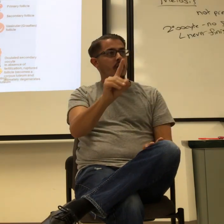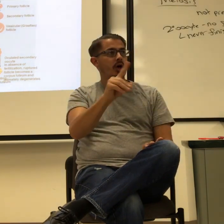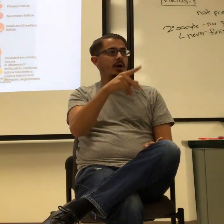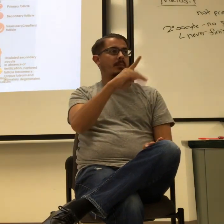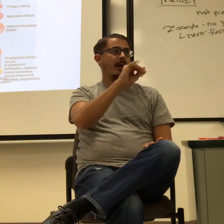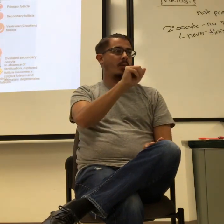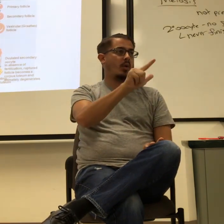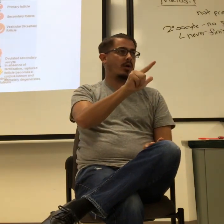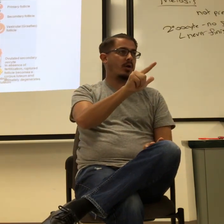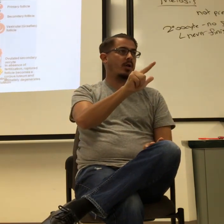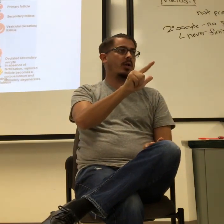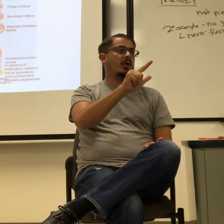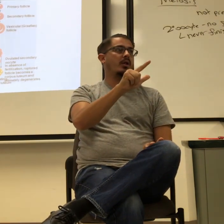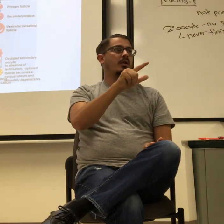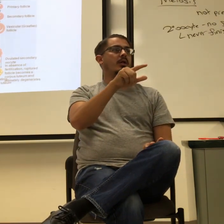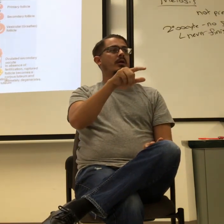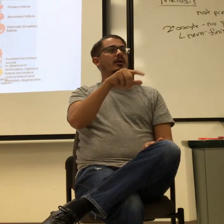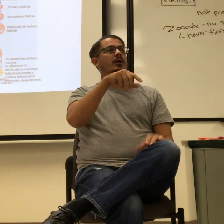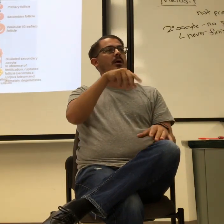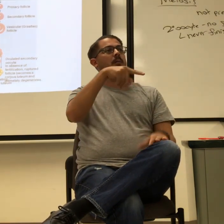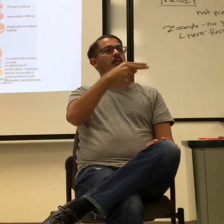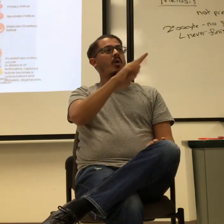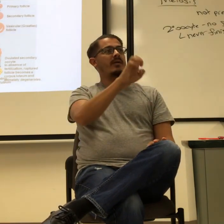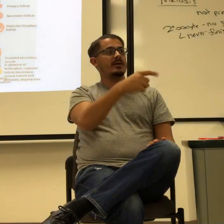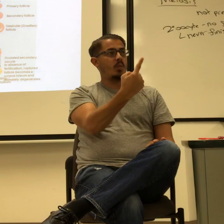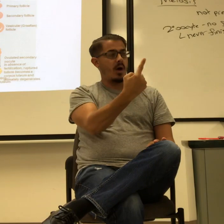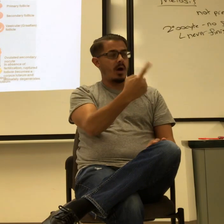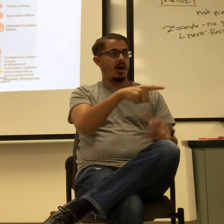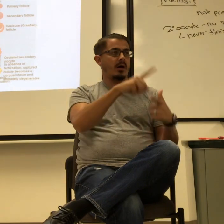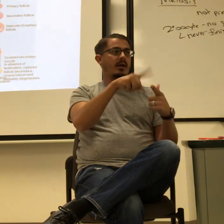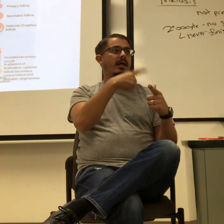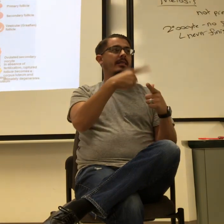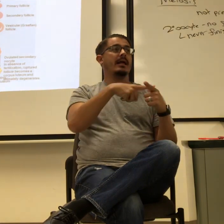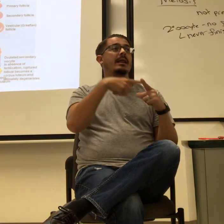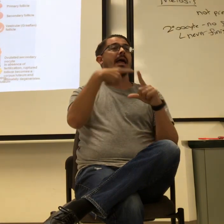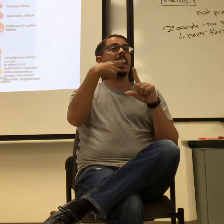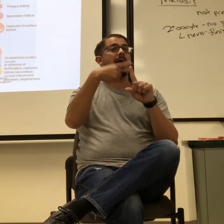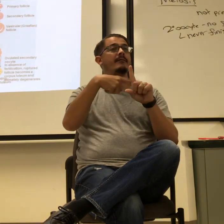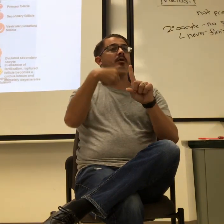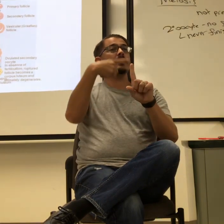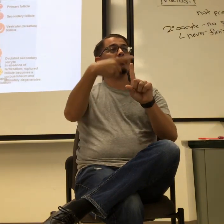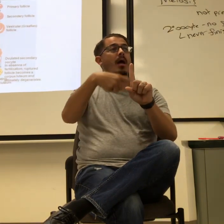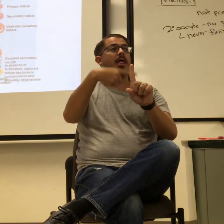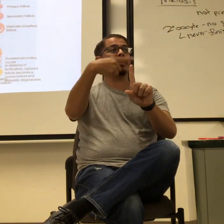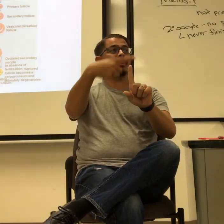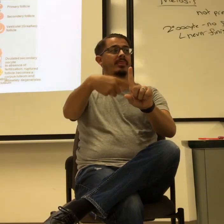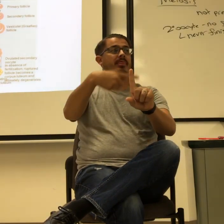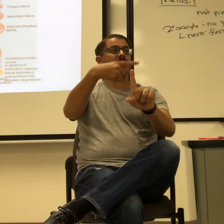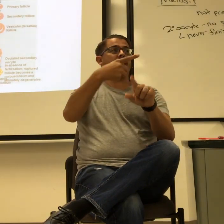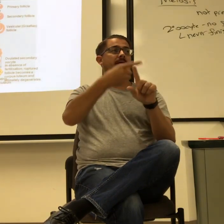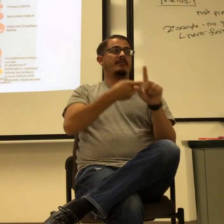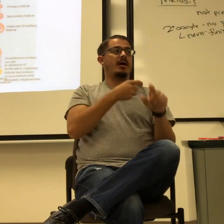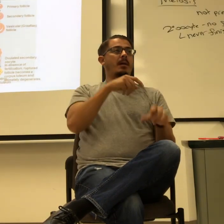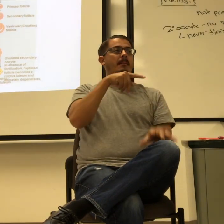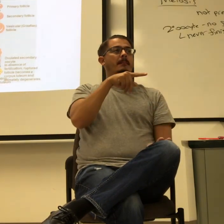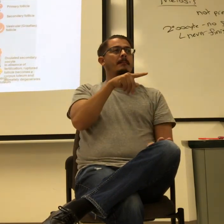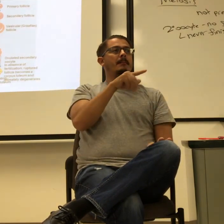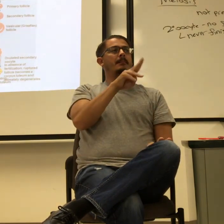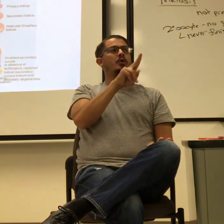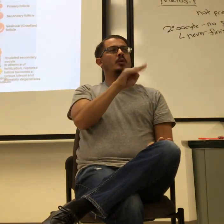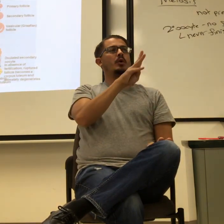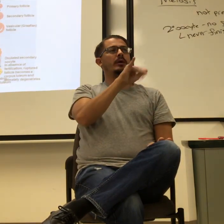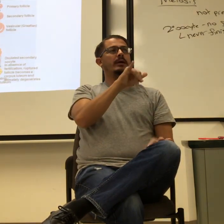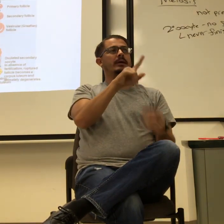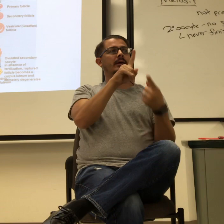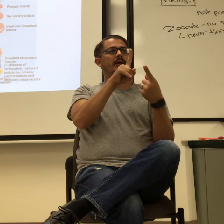right? Arrested in prophase 1. Then every month from puberty to